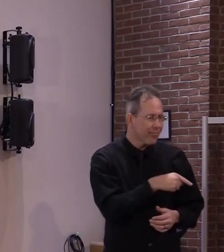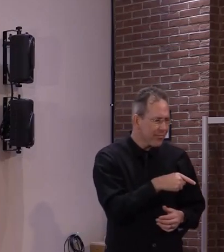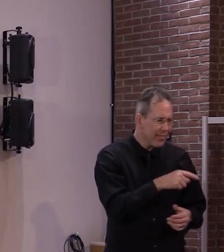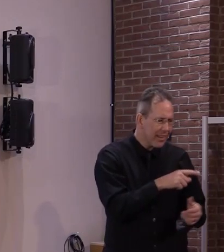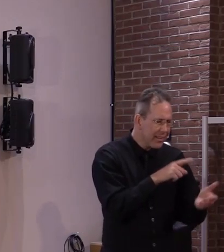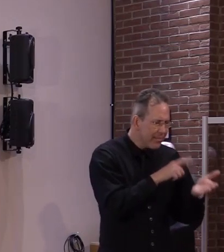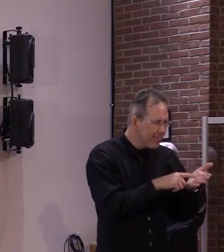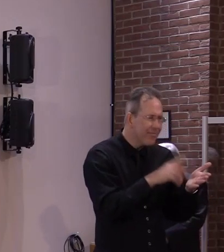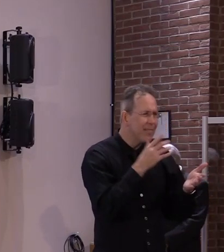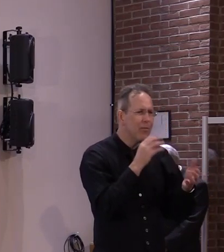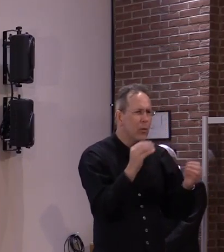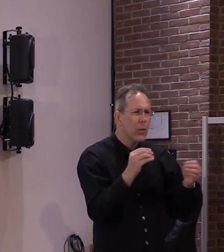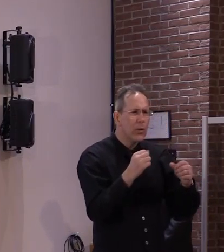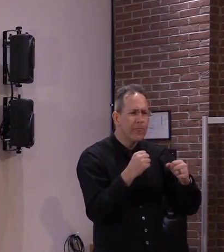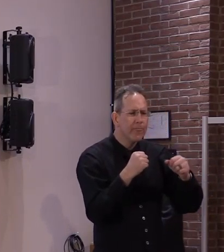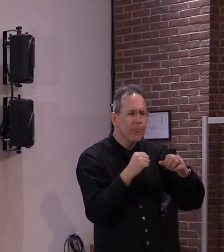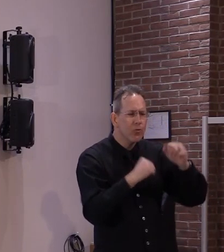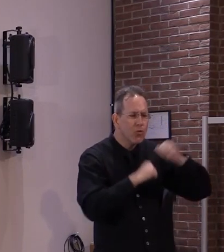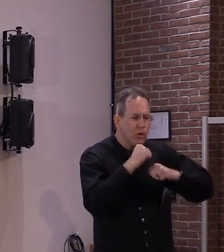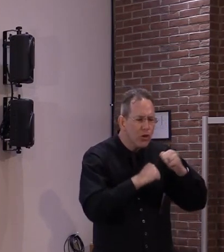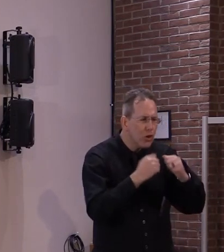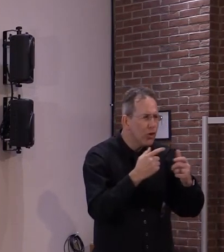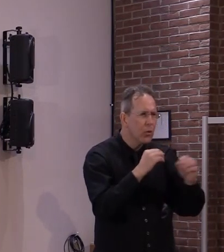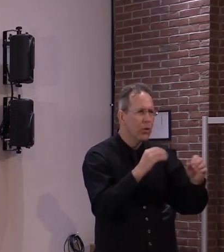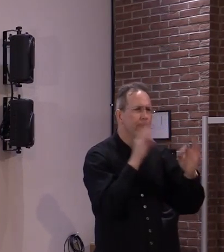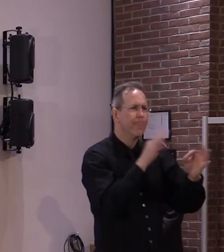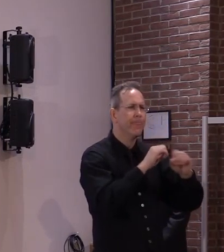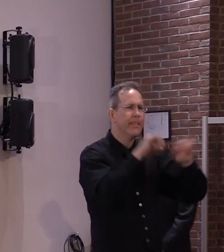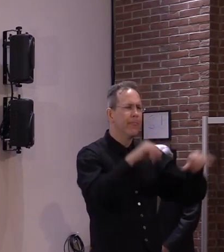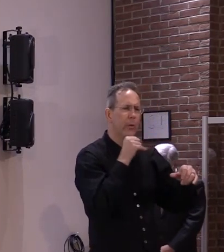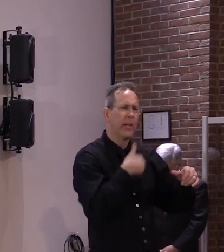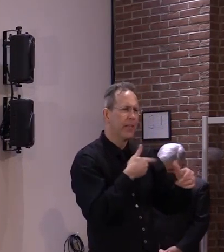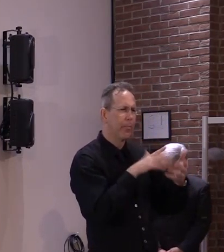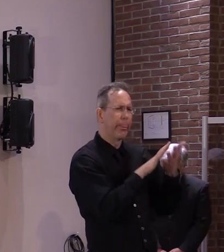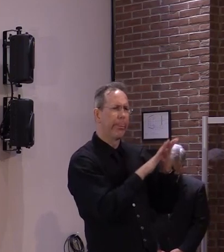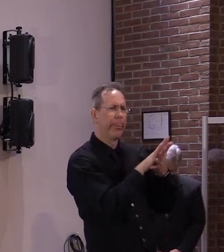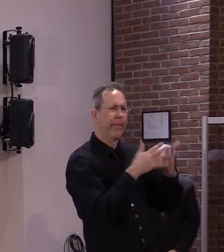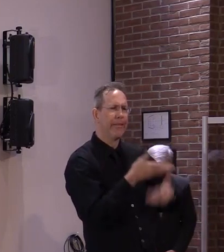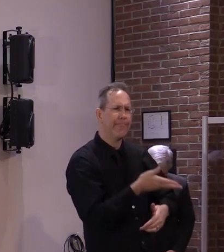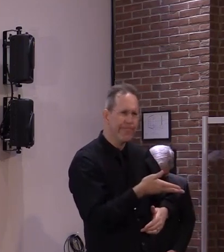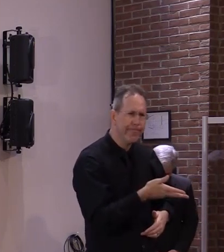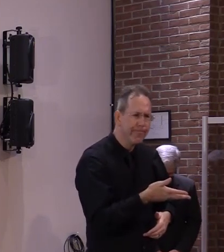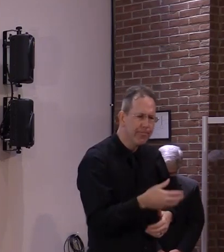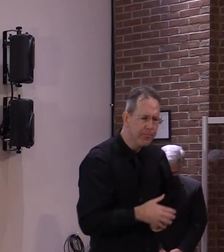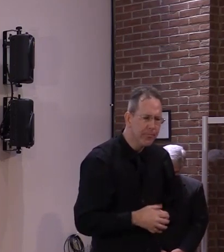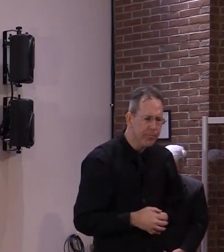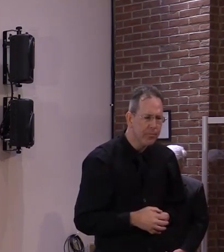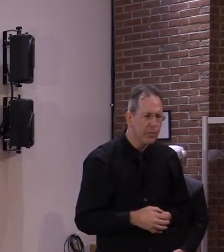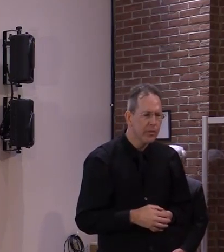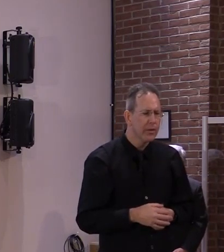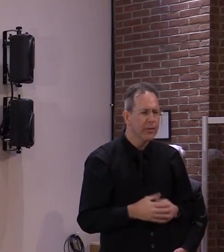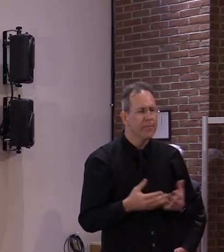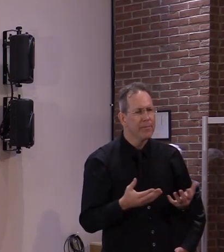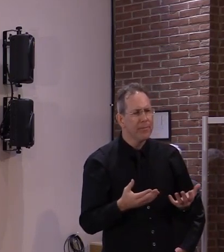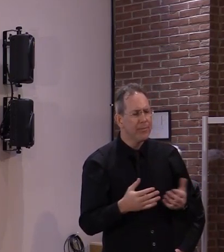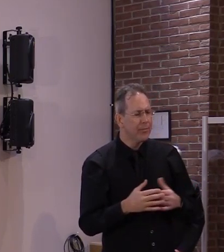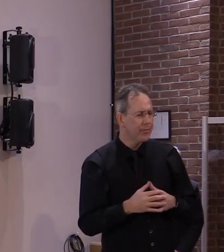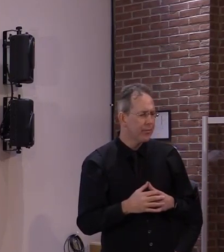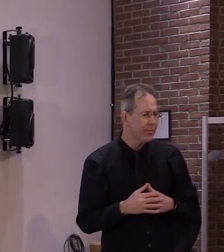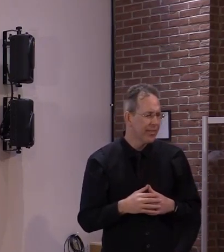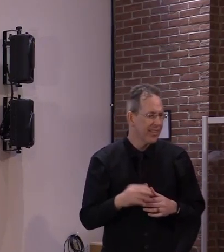more rational or empirically derived model. So that's the conclusion. I think that's hard not to acknowledge, and it's